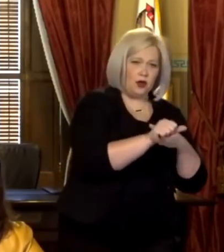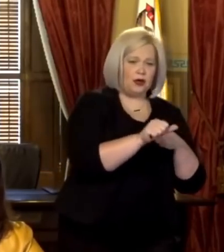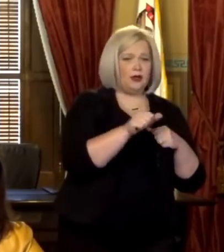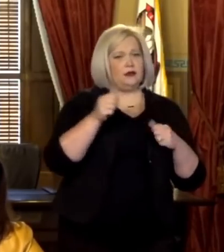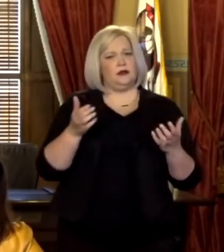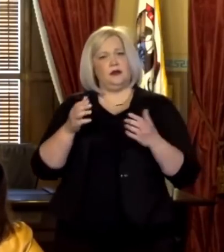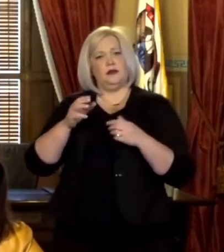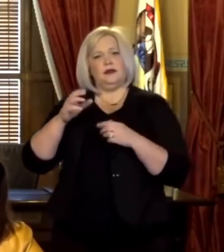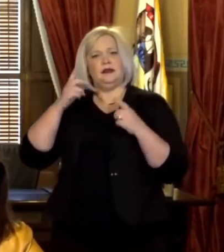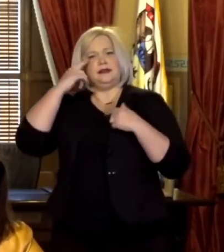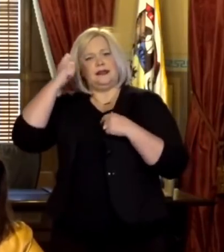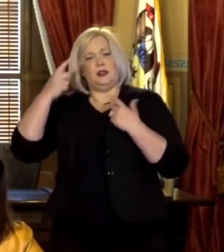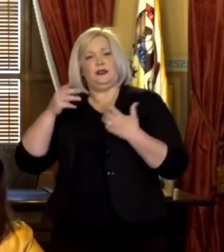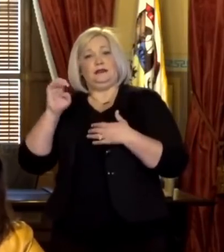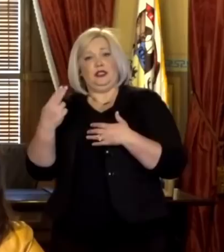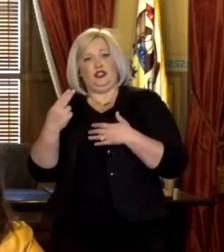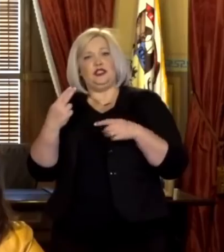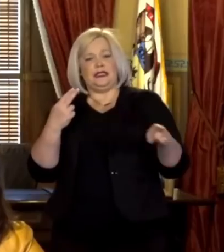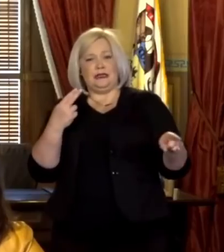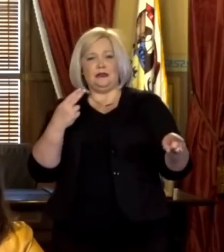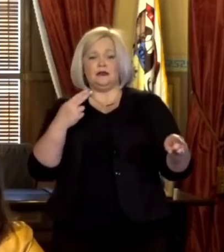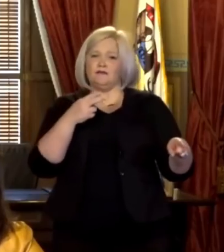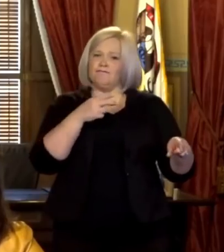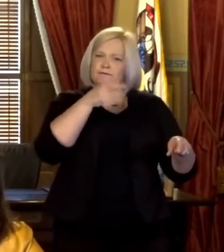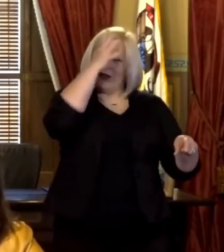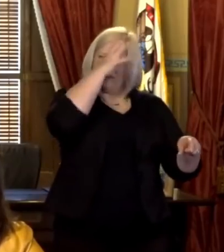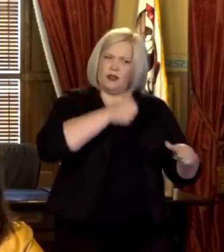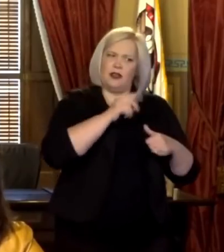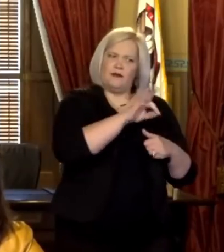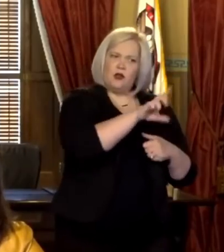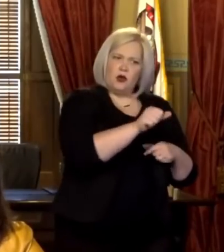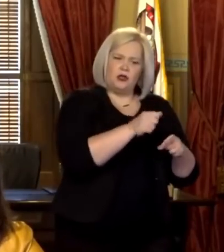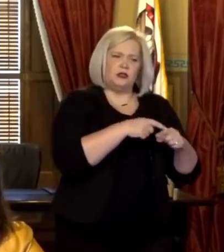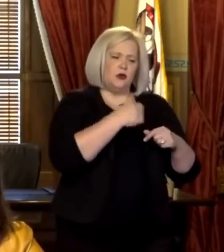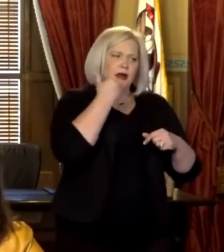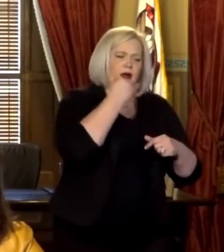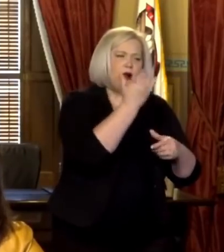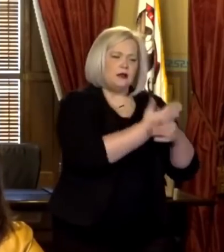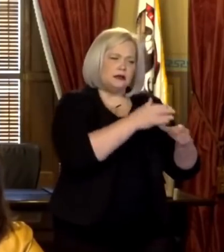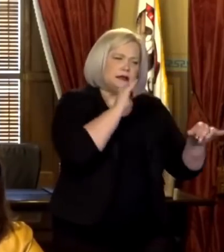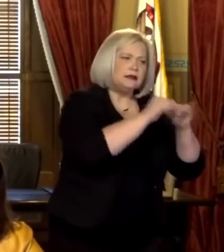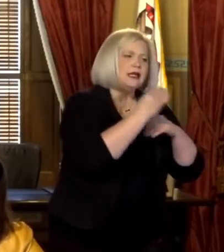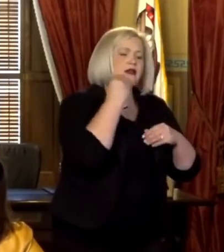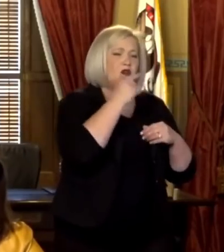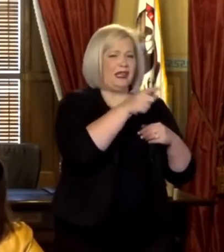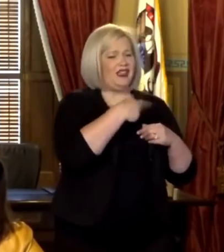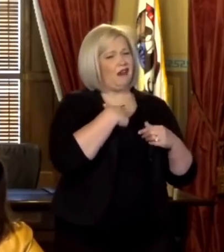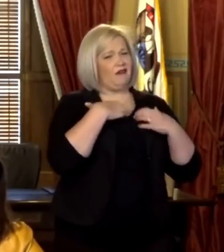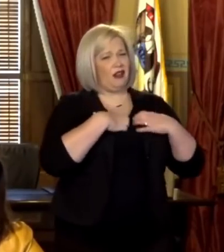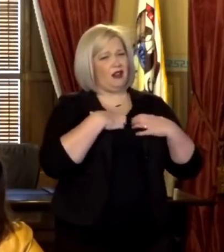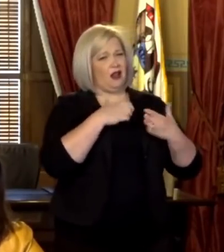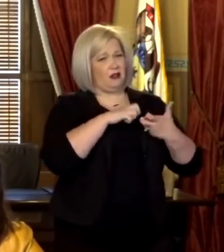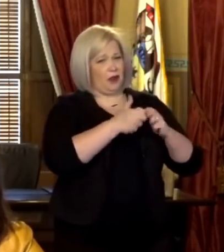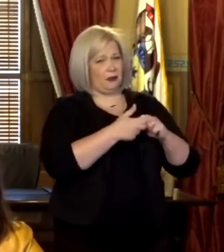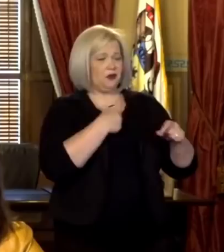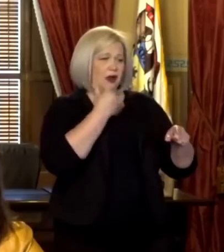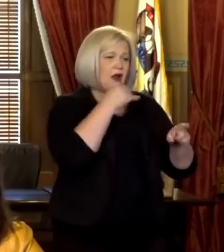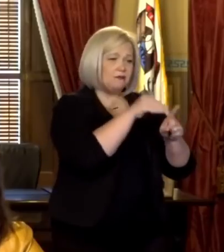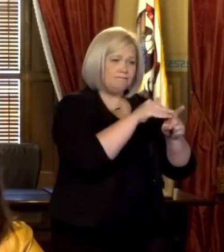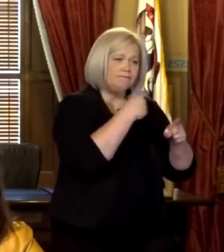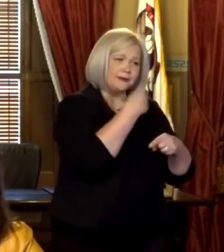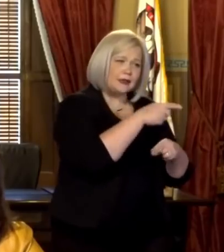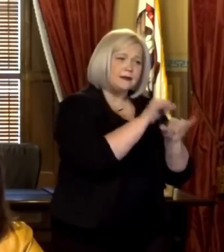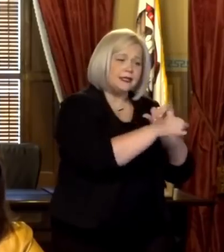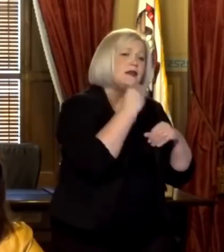lung function, and I'm worried about him. So I keep calling and harassing him, and I hope that you all do that with your loved ones as well. Because this